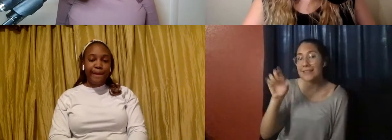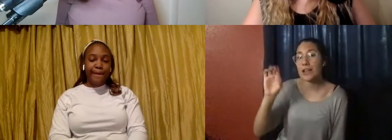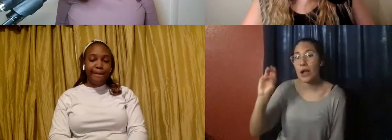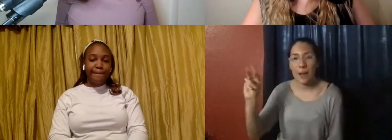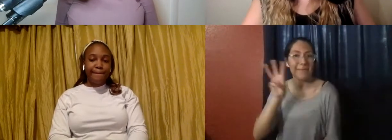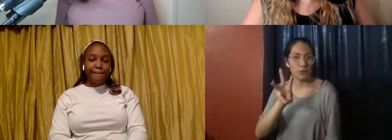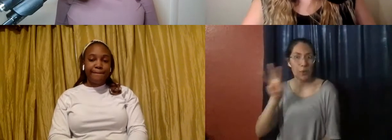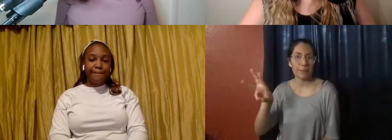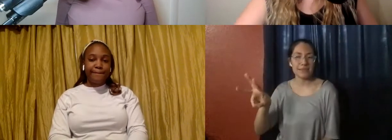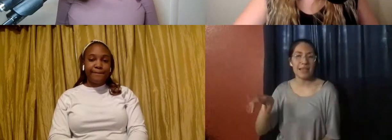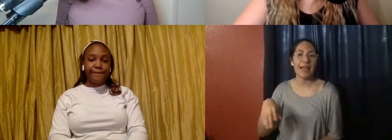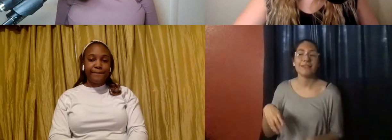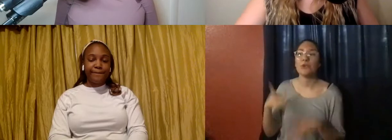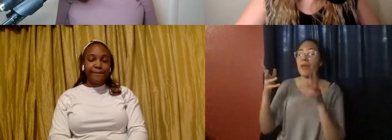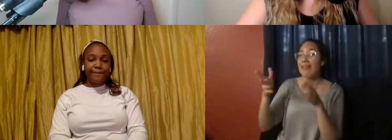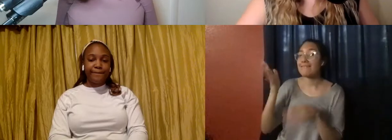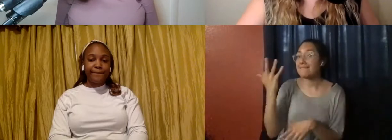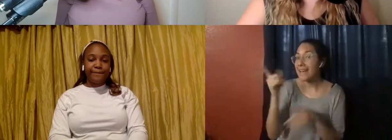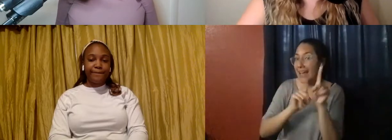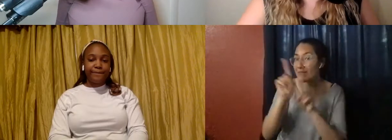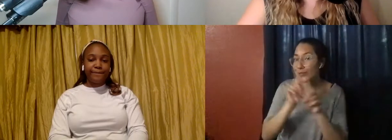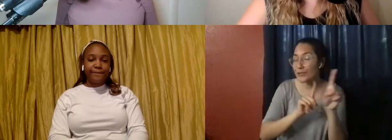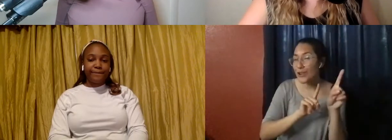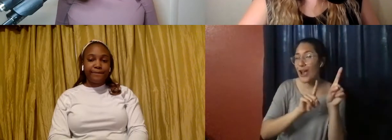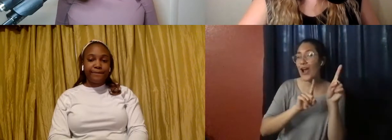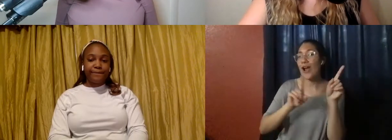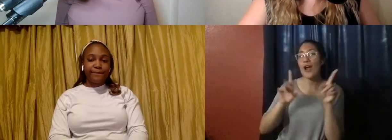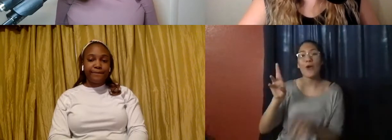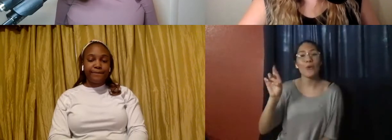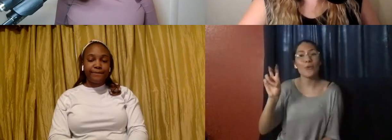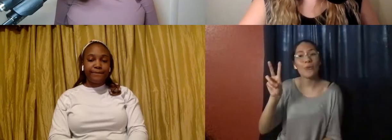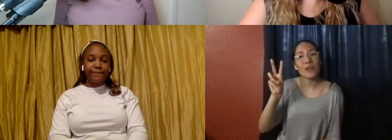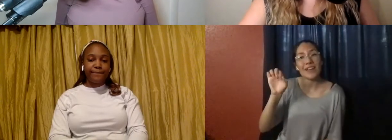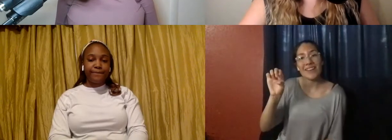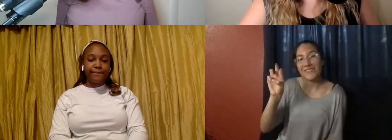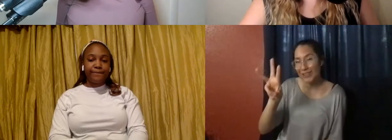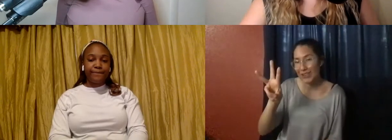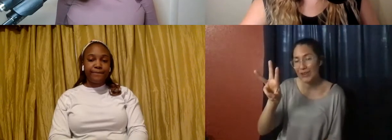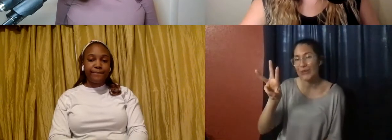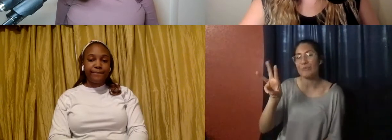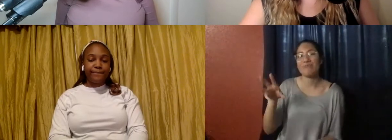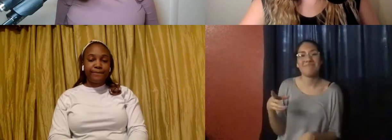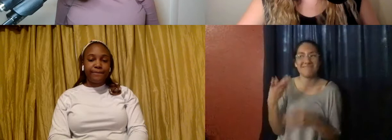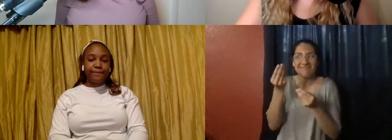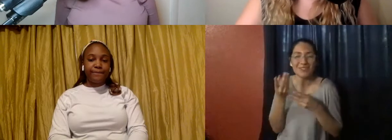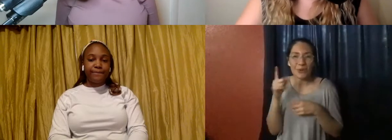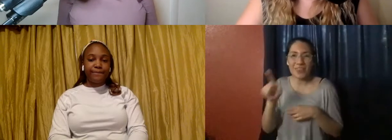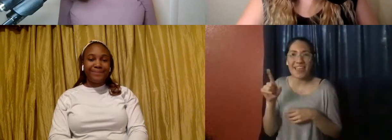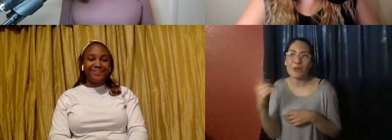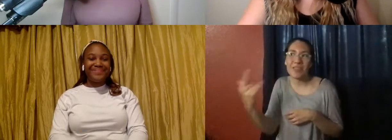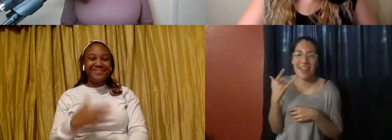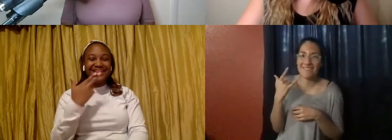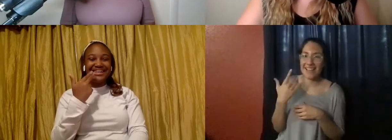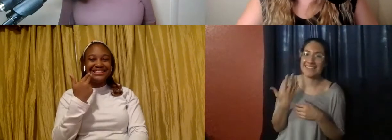a 5-star review because we would love you so much for it. We already do. But also leave us a review to let us know you love us back, please.